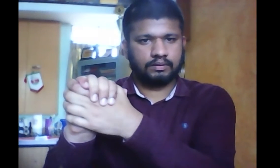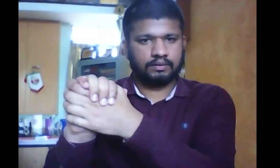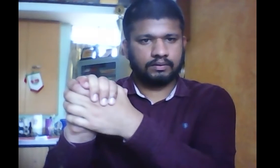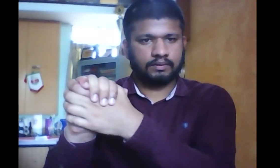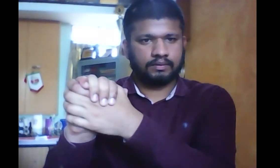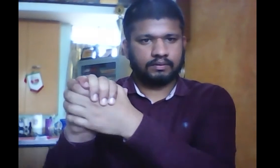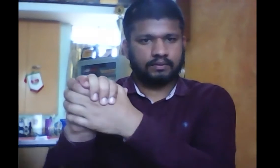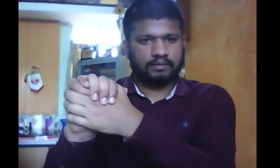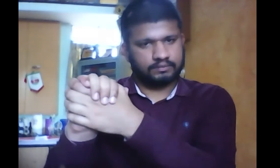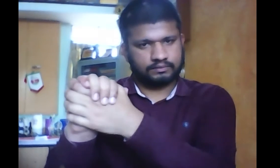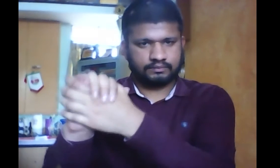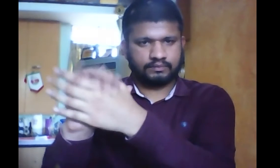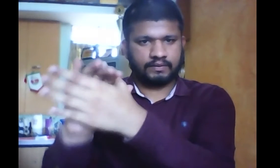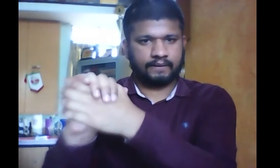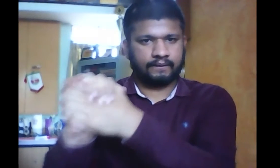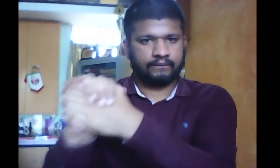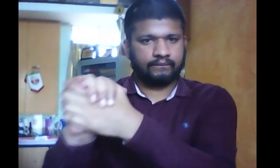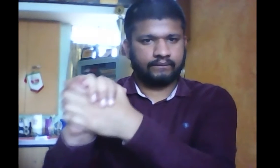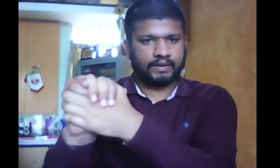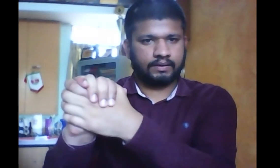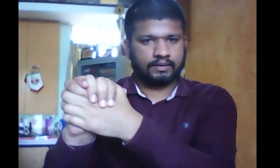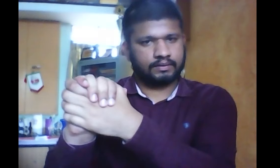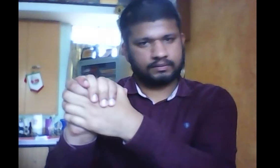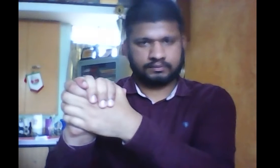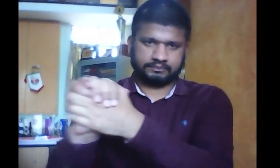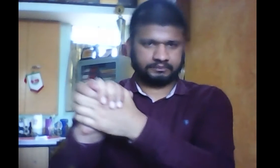Friend. This is sign for friend.